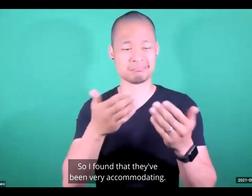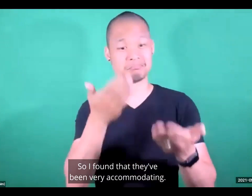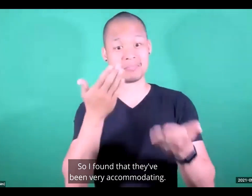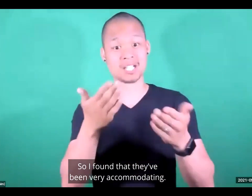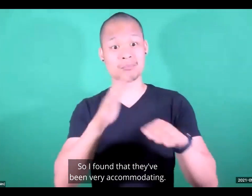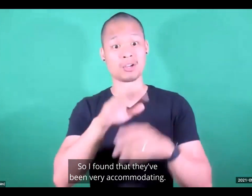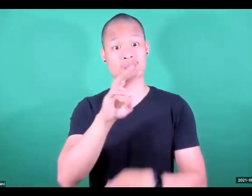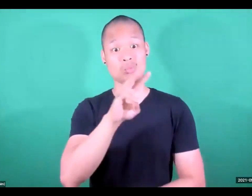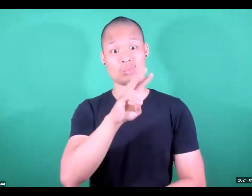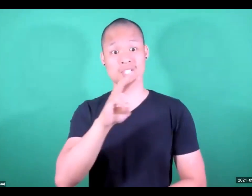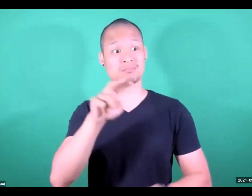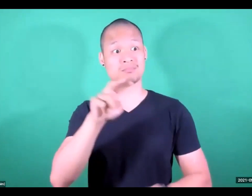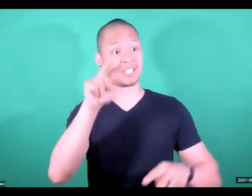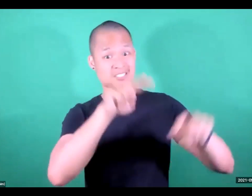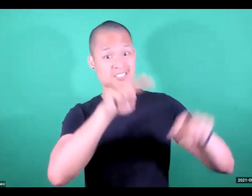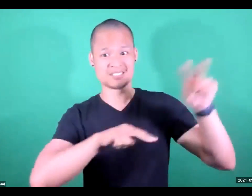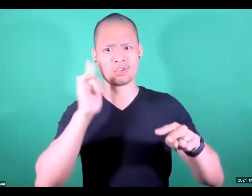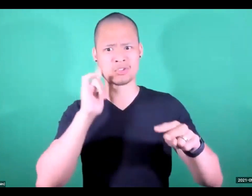very accommodating.